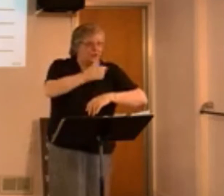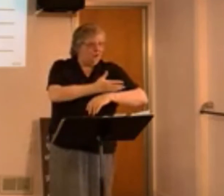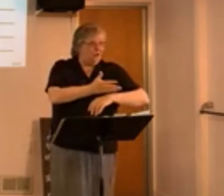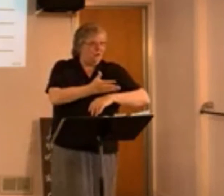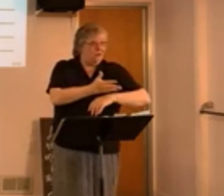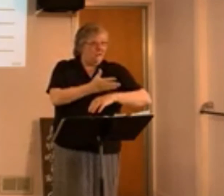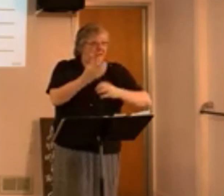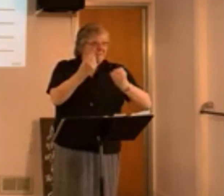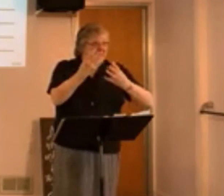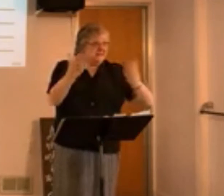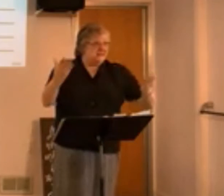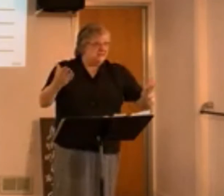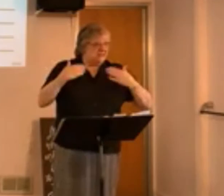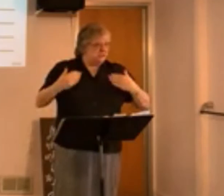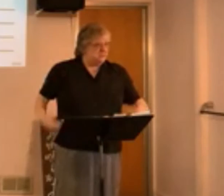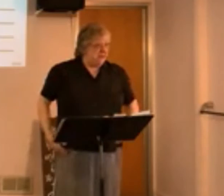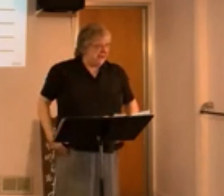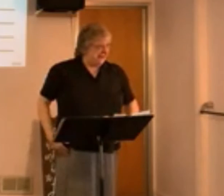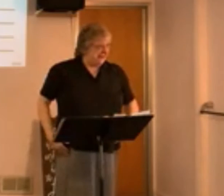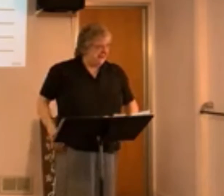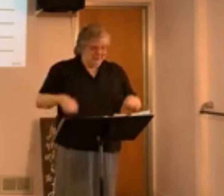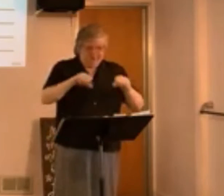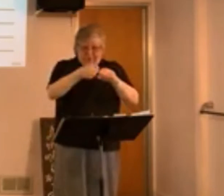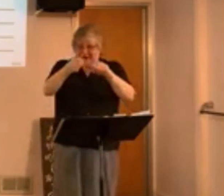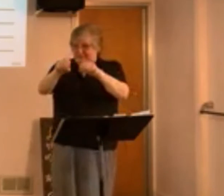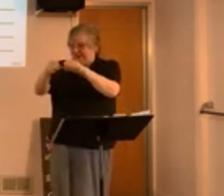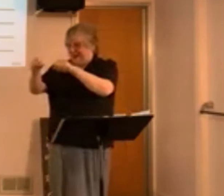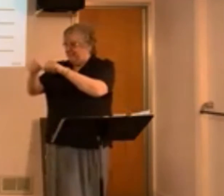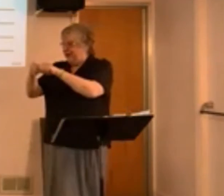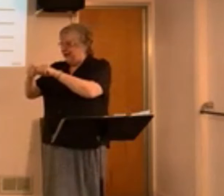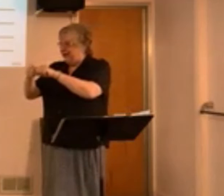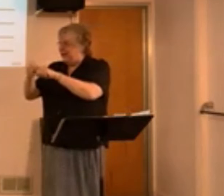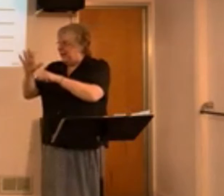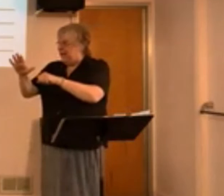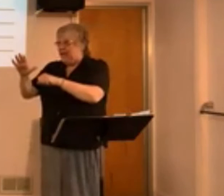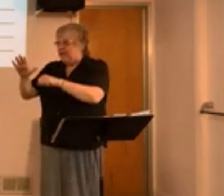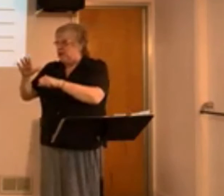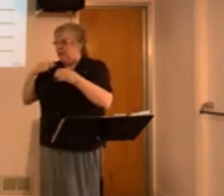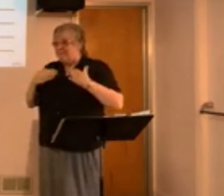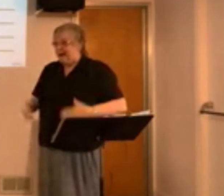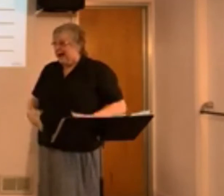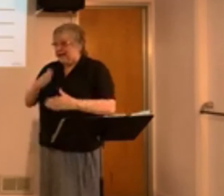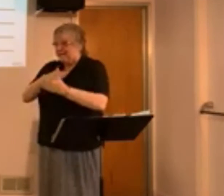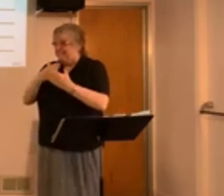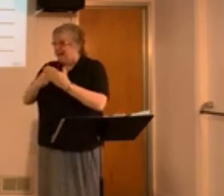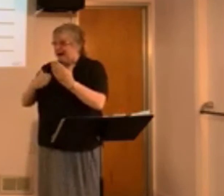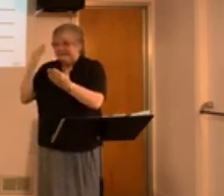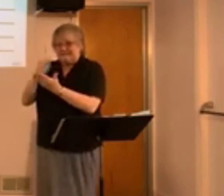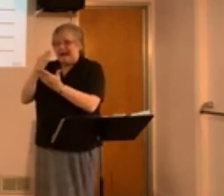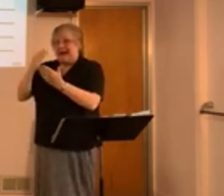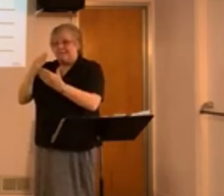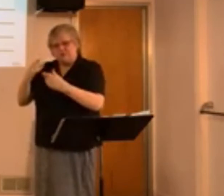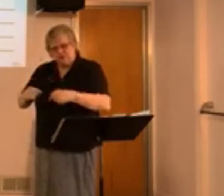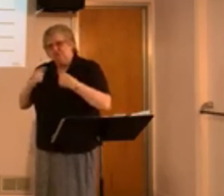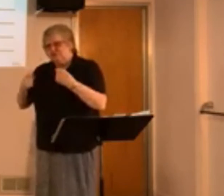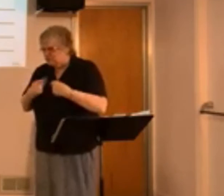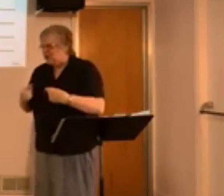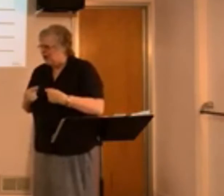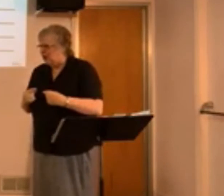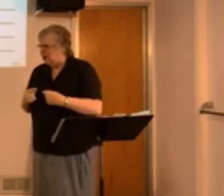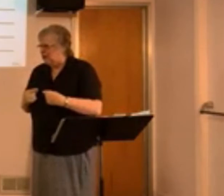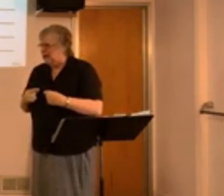Any number of things. And when those parts don't work, it's a struggle. And Paul uses